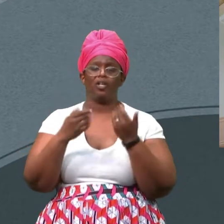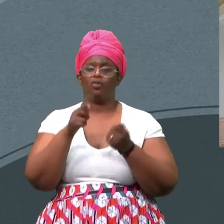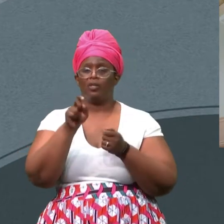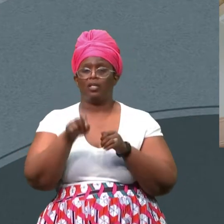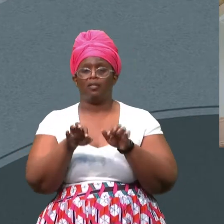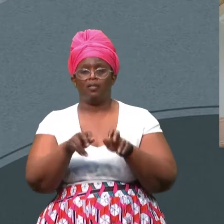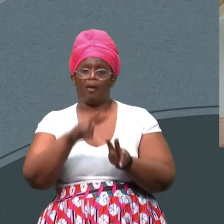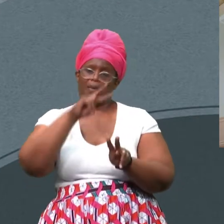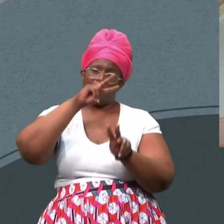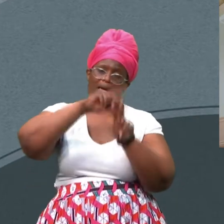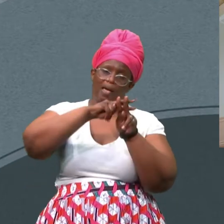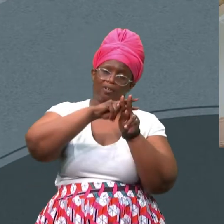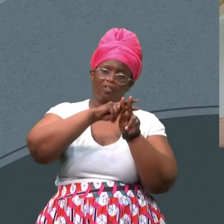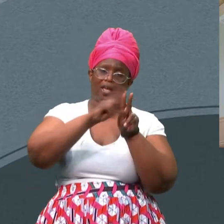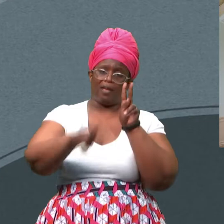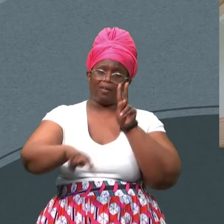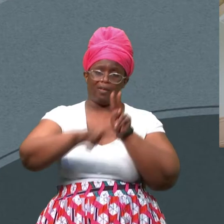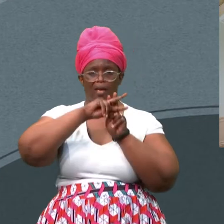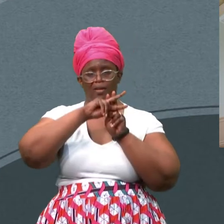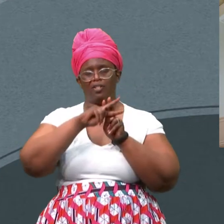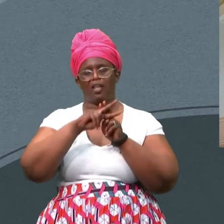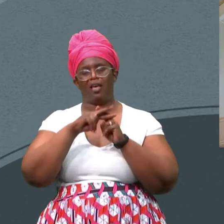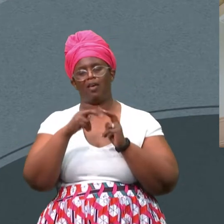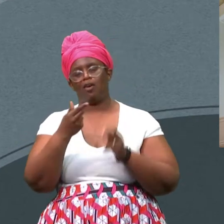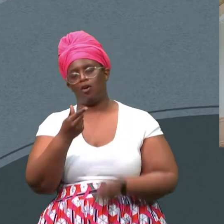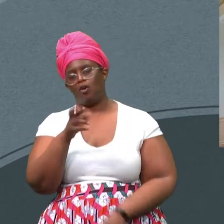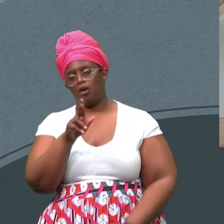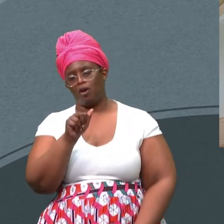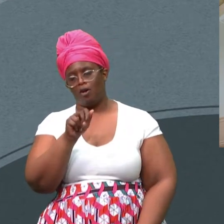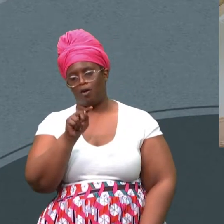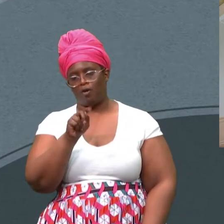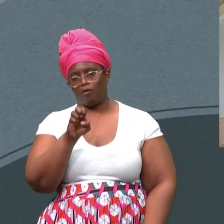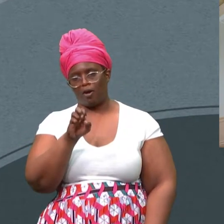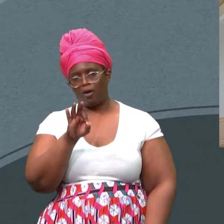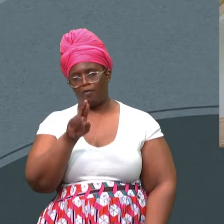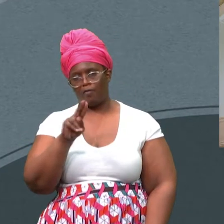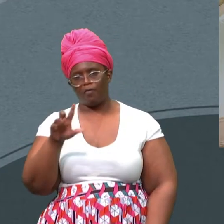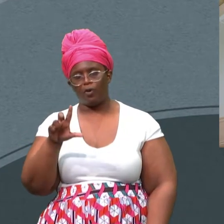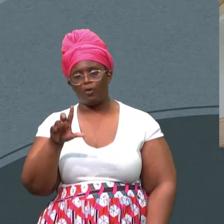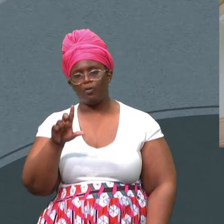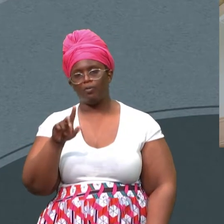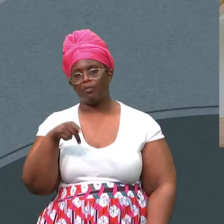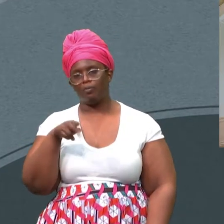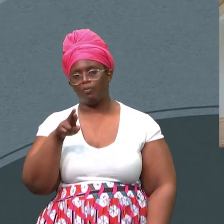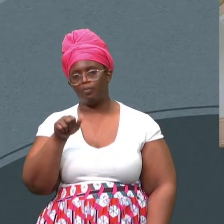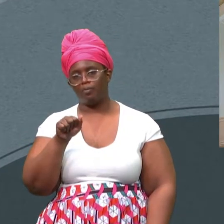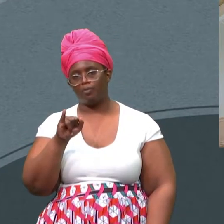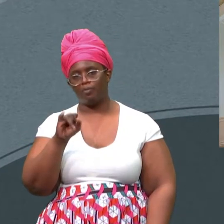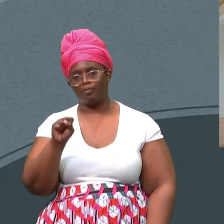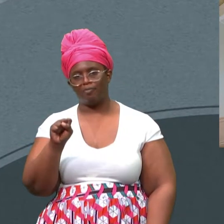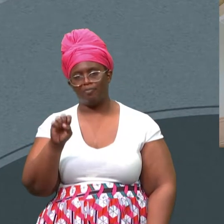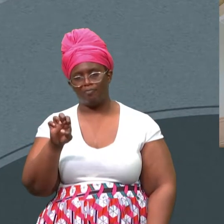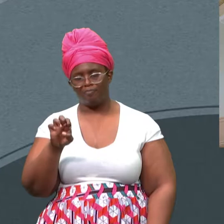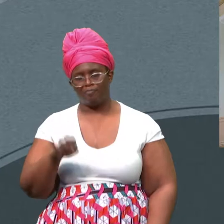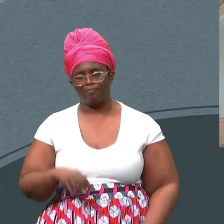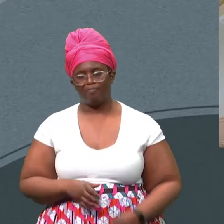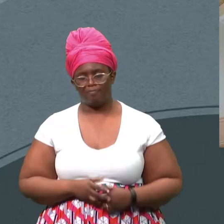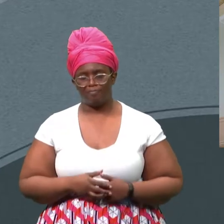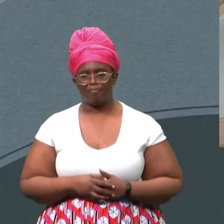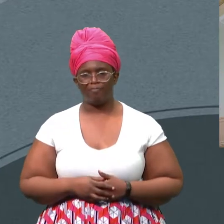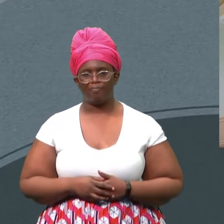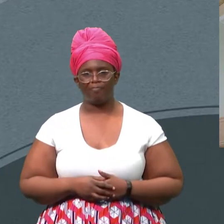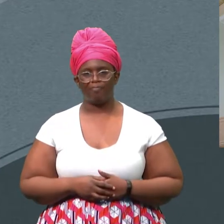grateful praise. Today is a day of grateful praise. You're listening